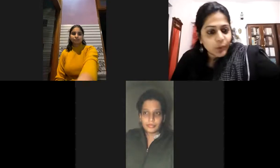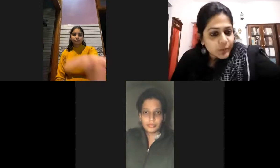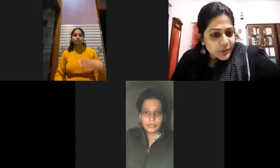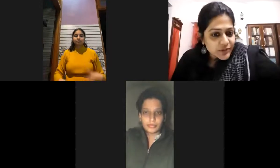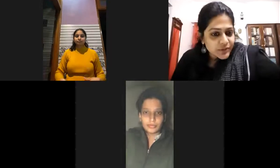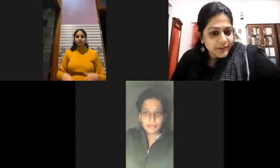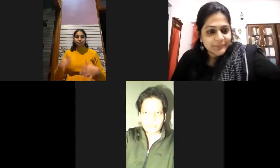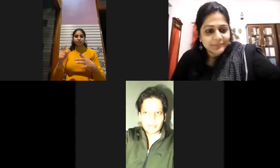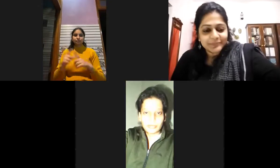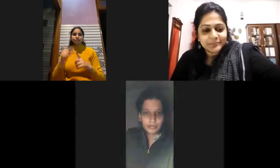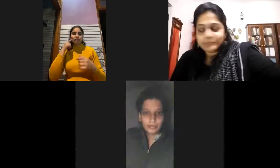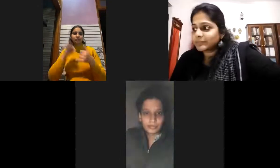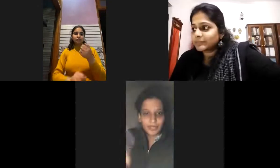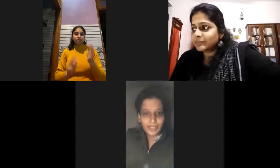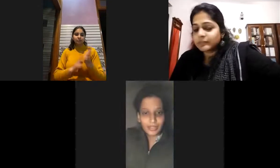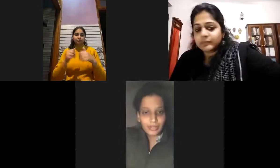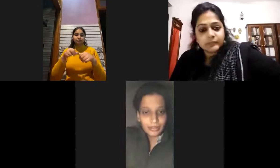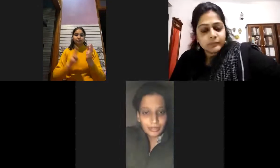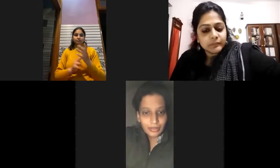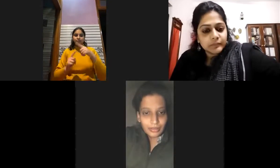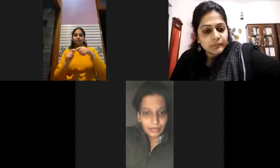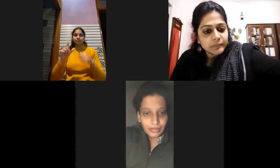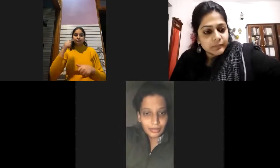1726. Over to you, Aishwarya.